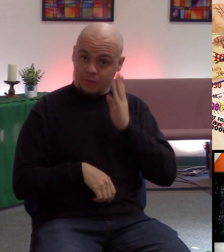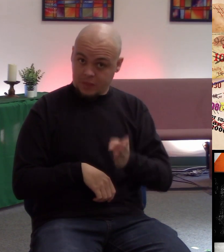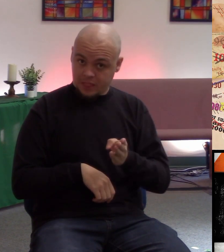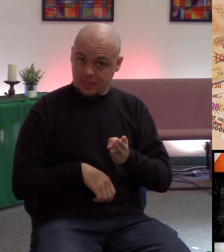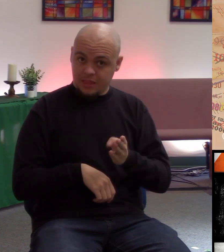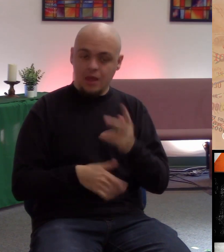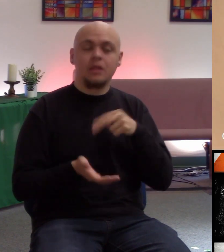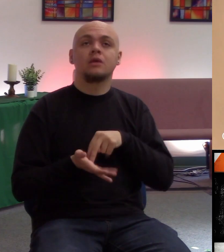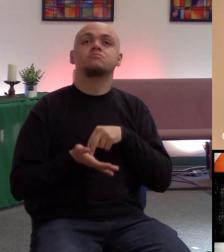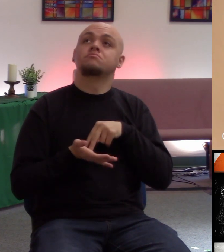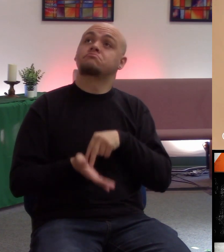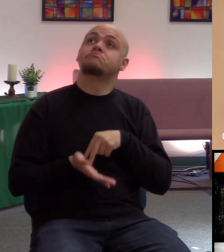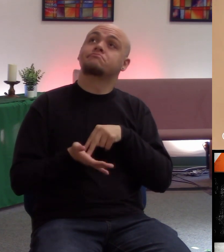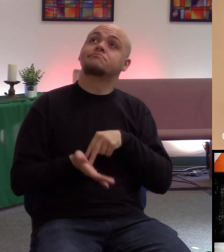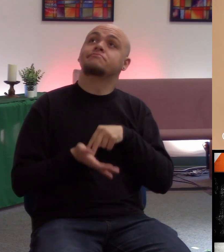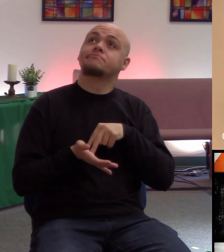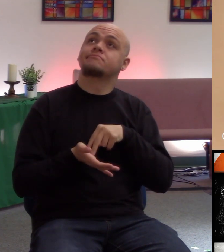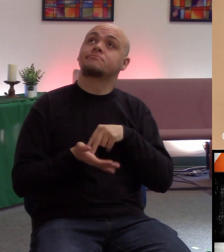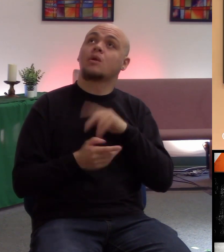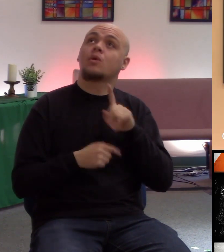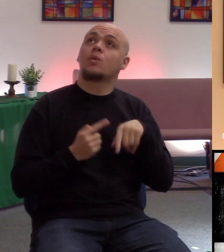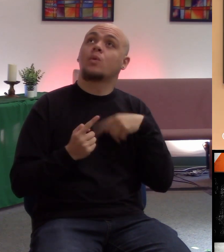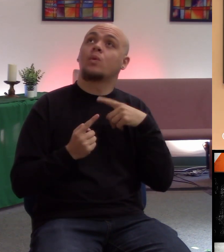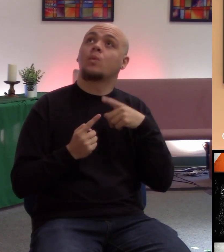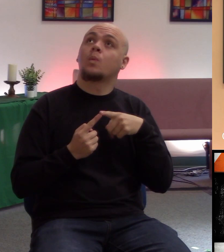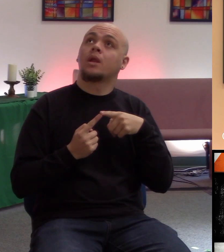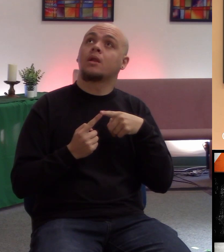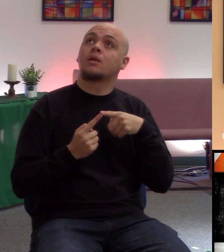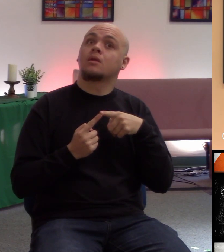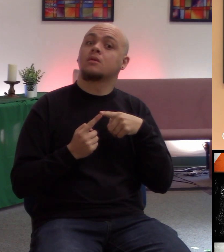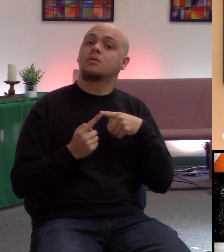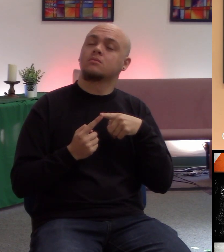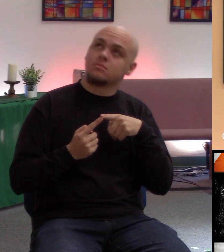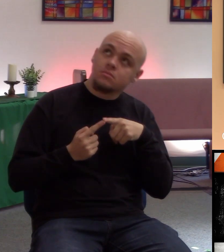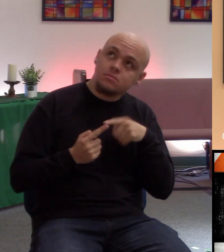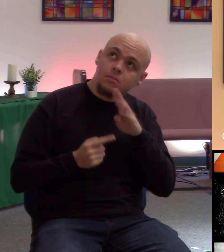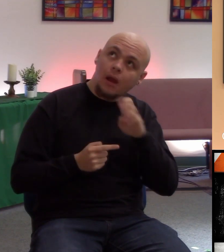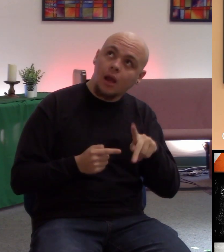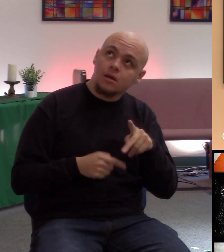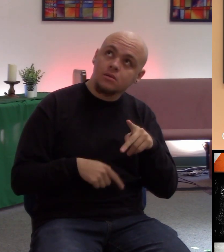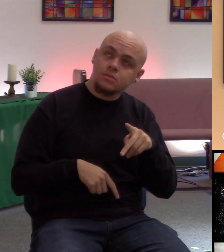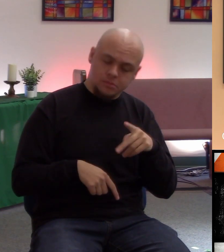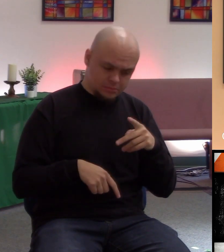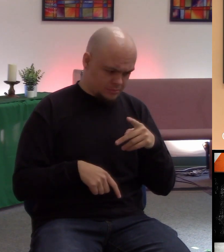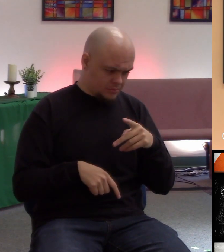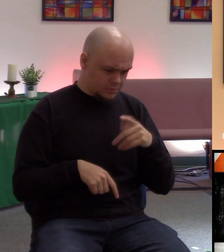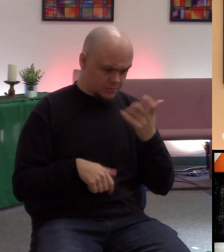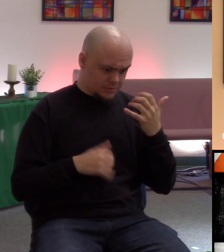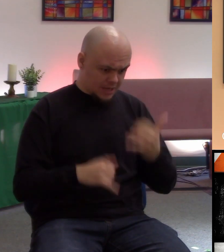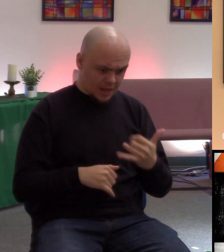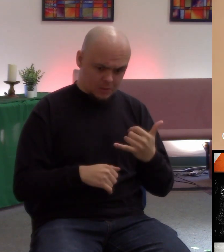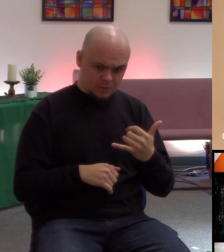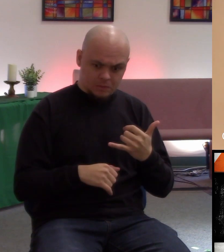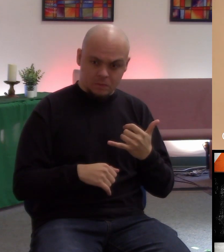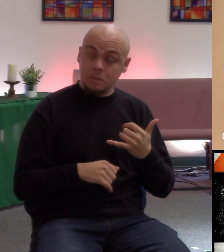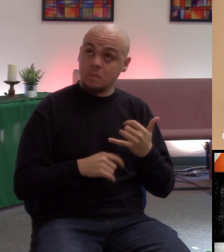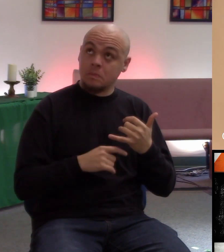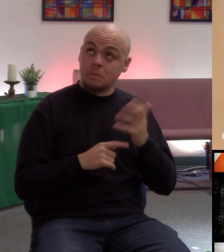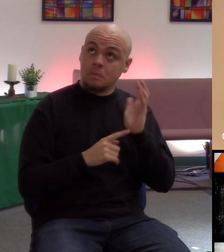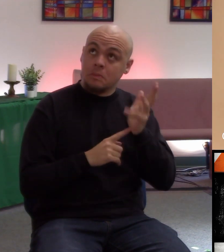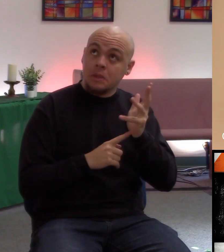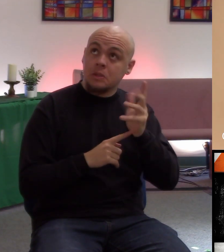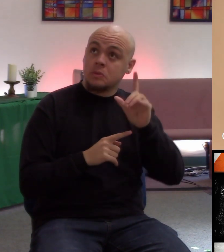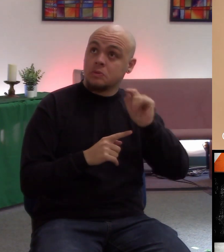back. And they're literally standing there. Okay, when? Is he coming back? How long has he been gone? Is it now? I